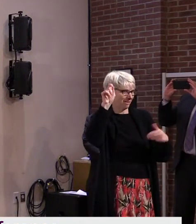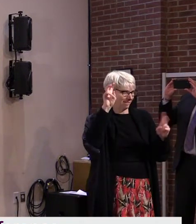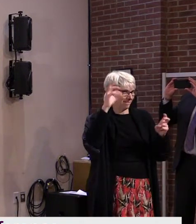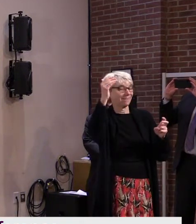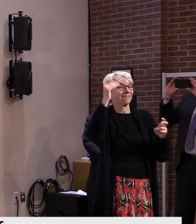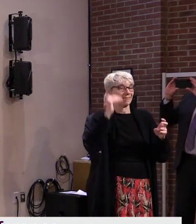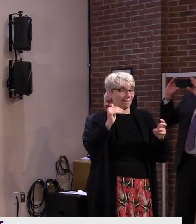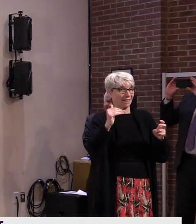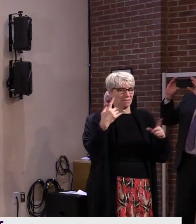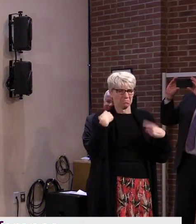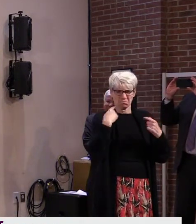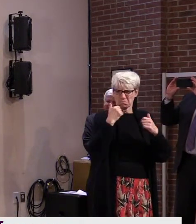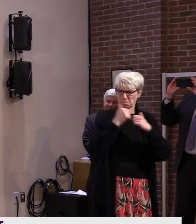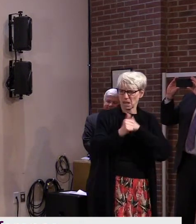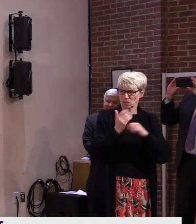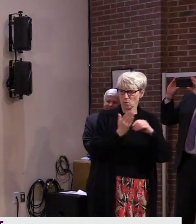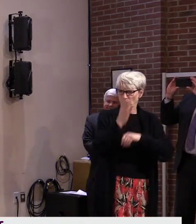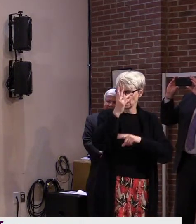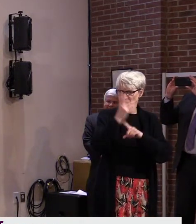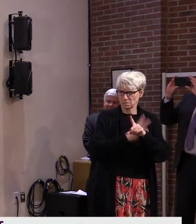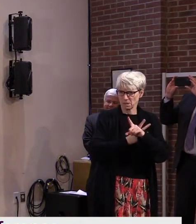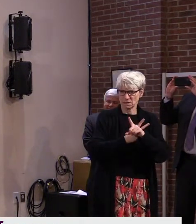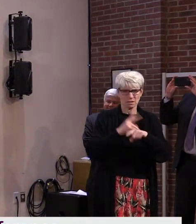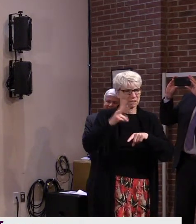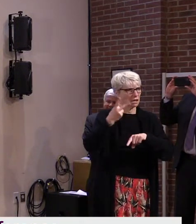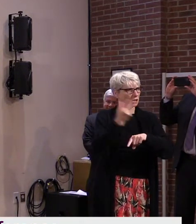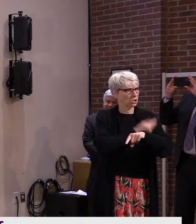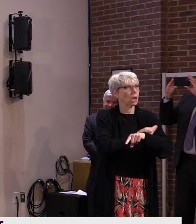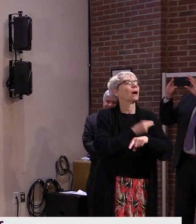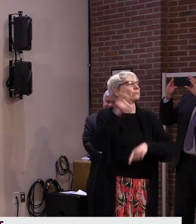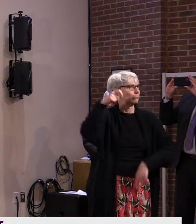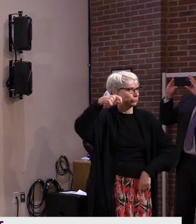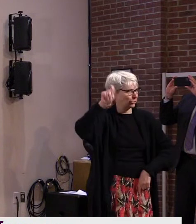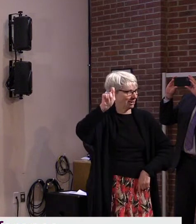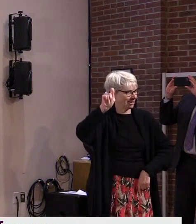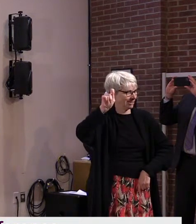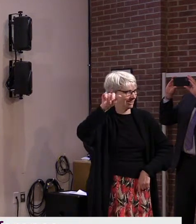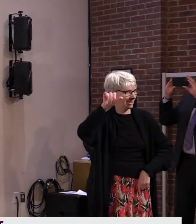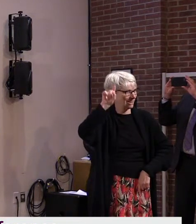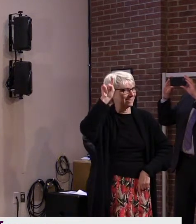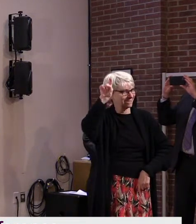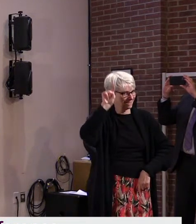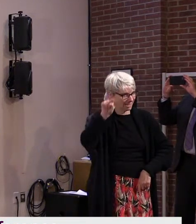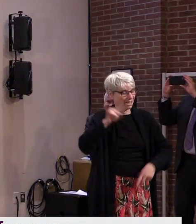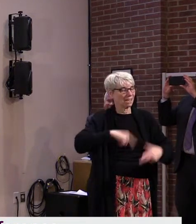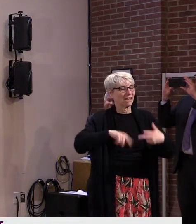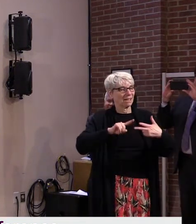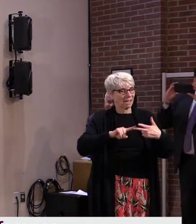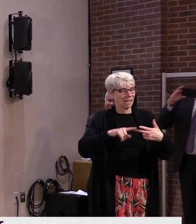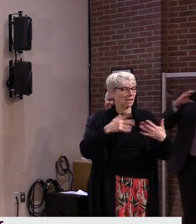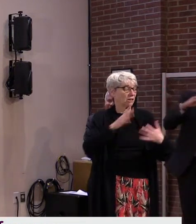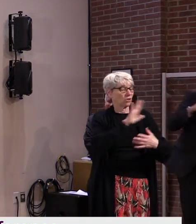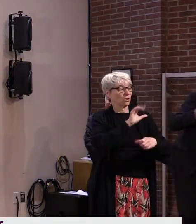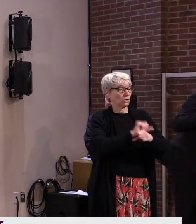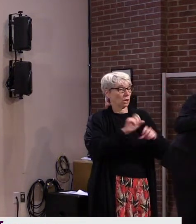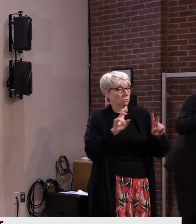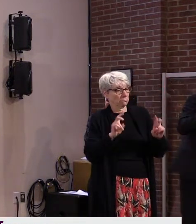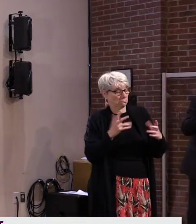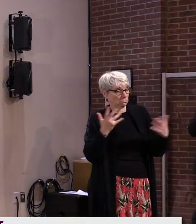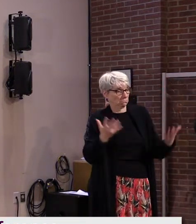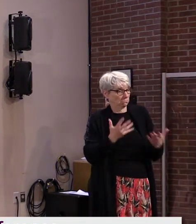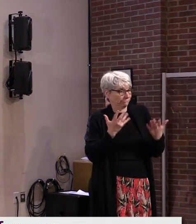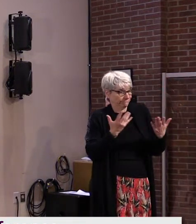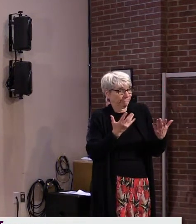greater, she's eligible for a booster. And she's dealing, we'll call her occupation,